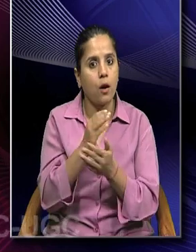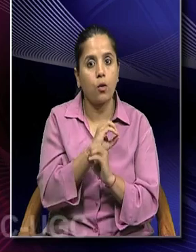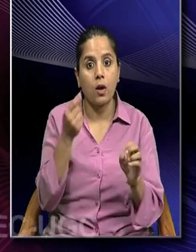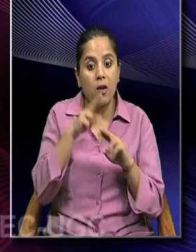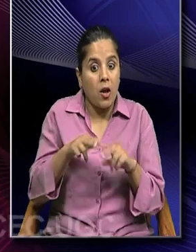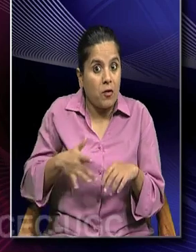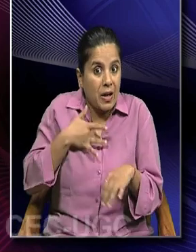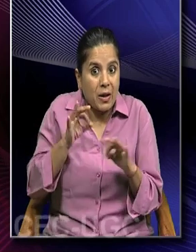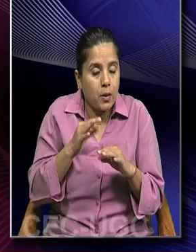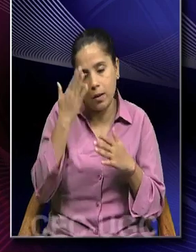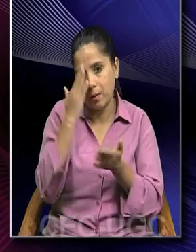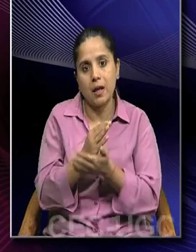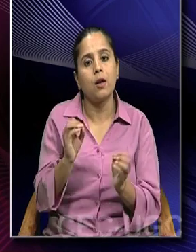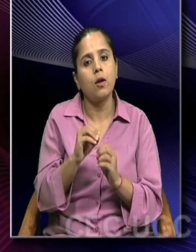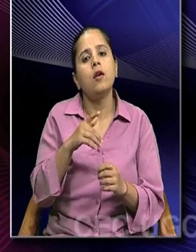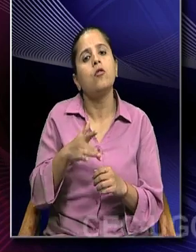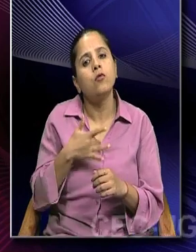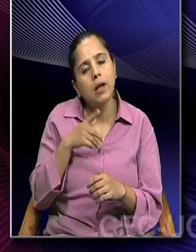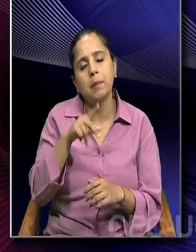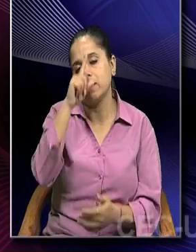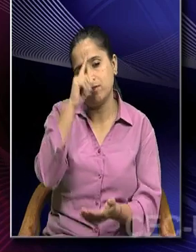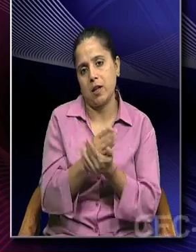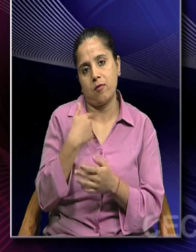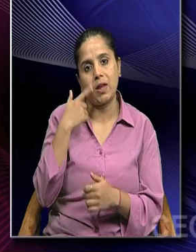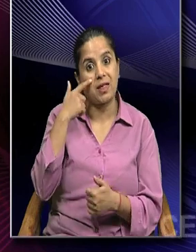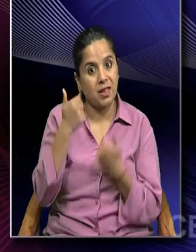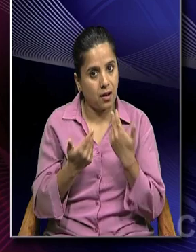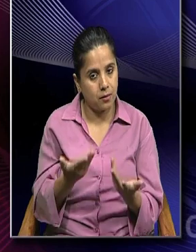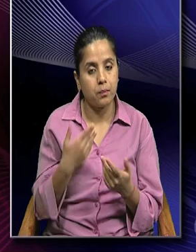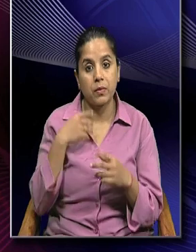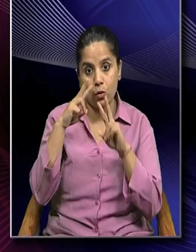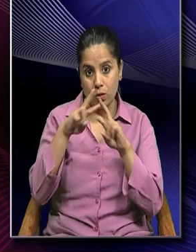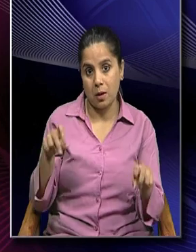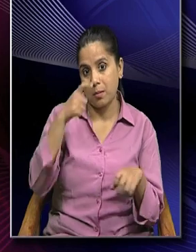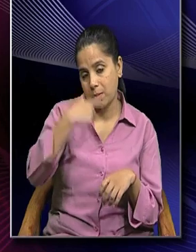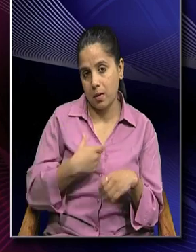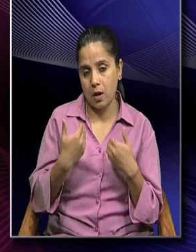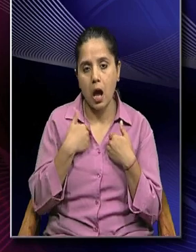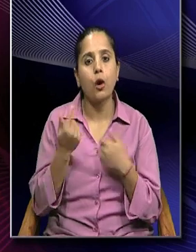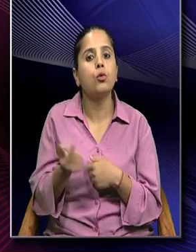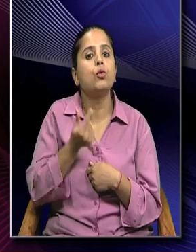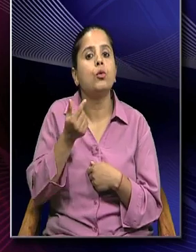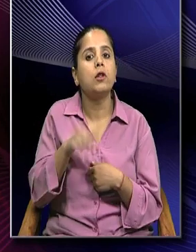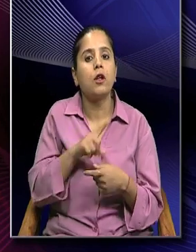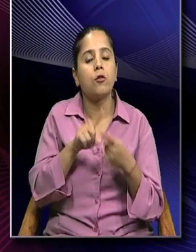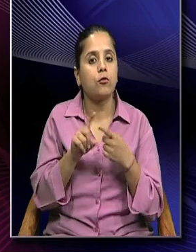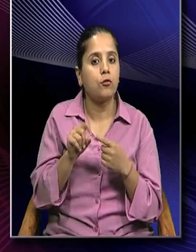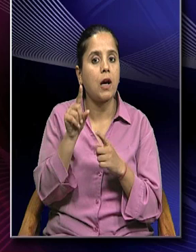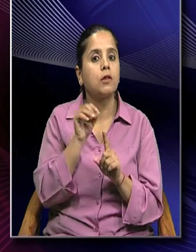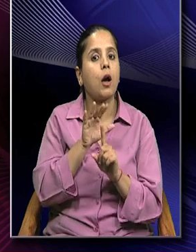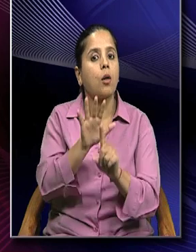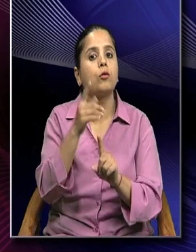feel. So, feeling is believing unless we test. So, as a researcher, we are using this first approach